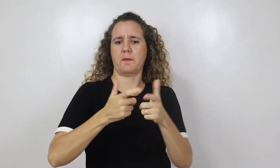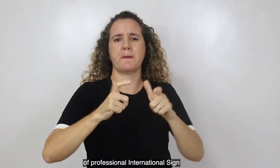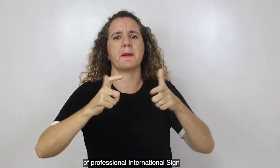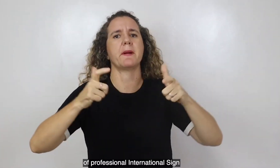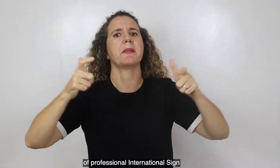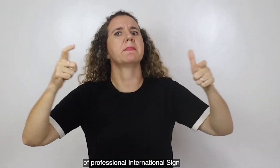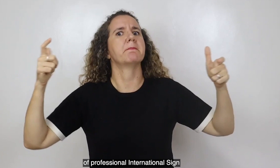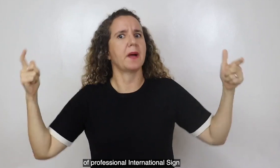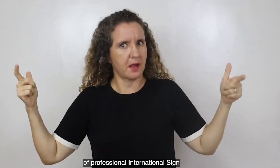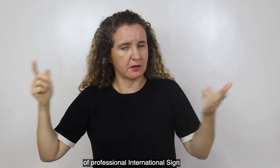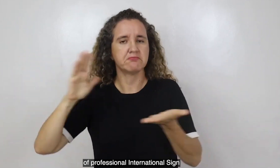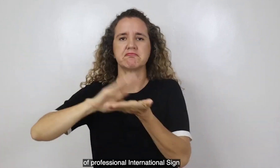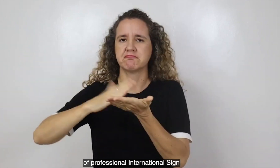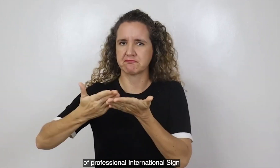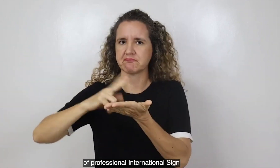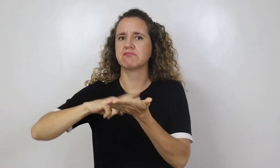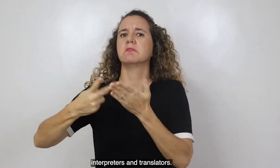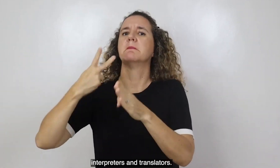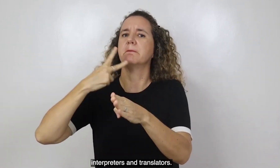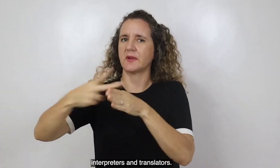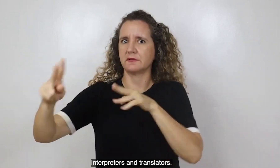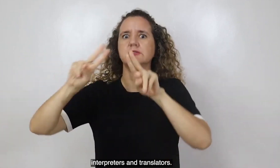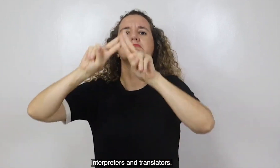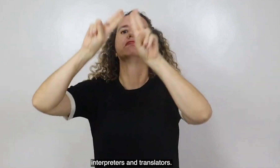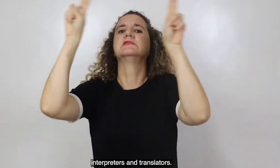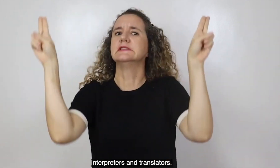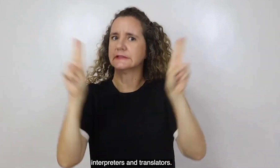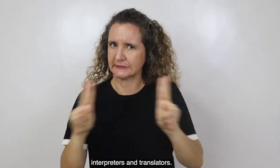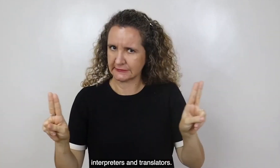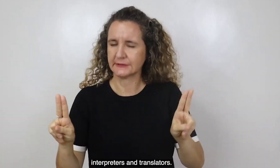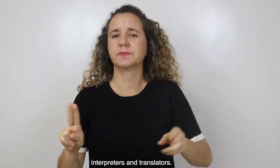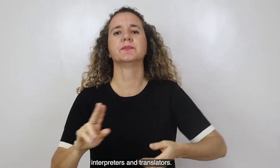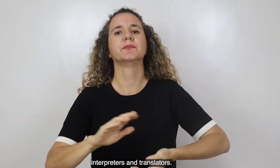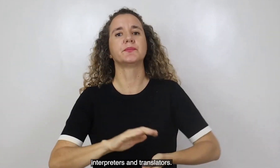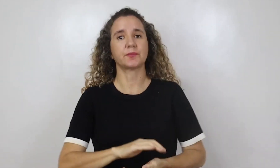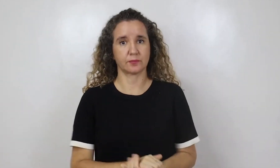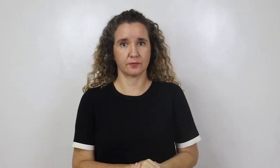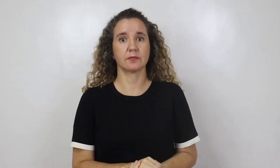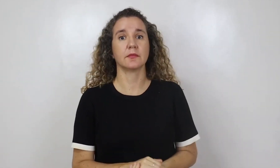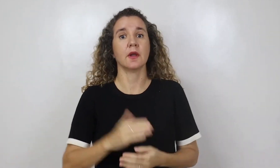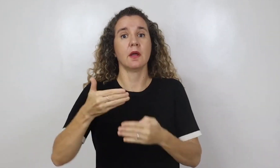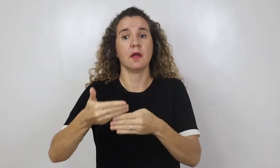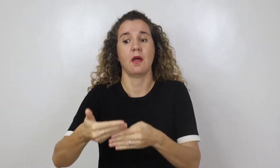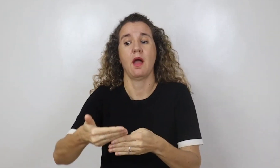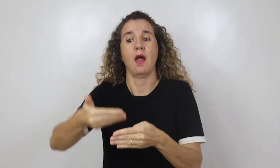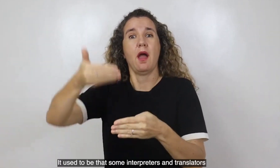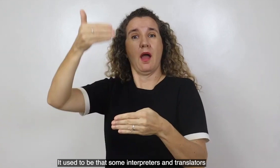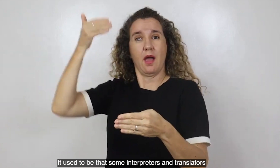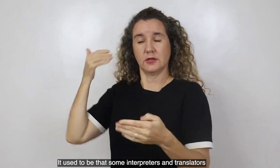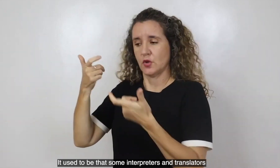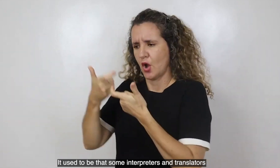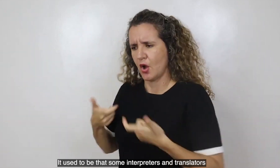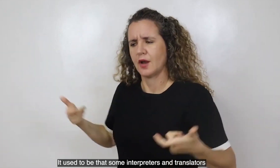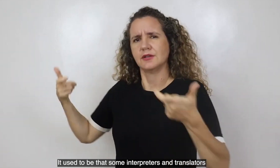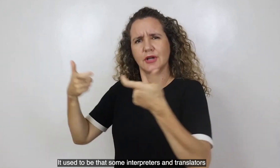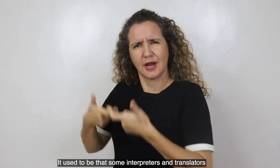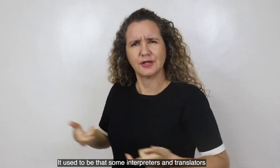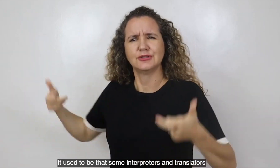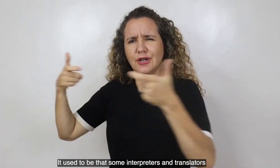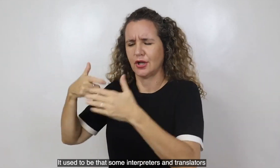steady increase of professional International Sign interpreters and translators. It used to be that